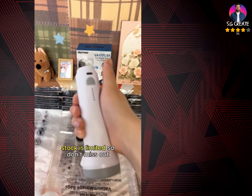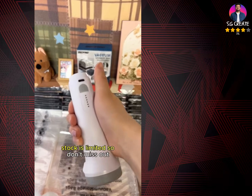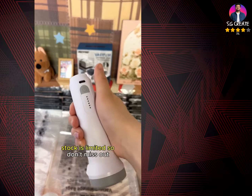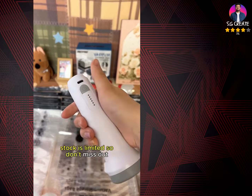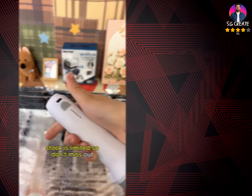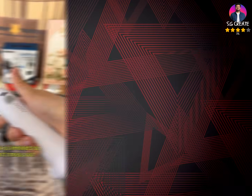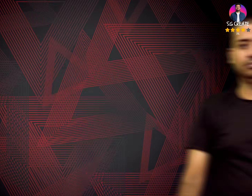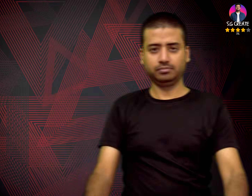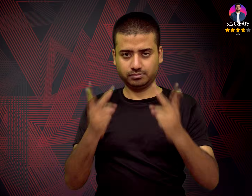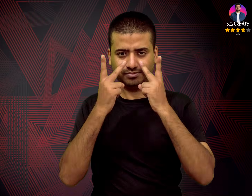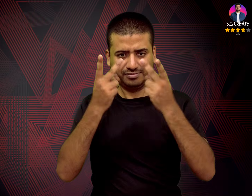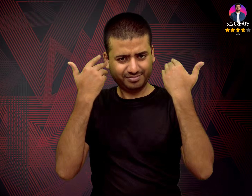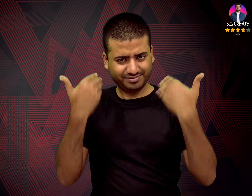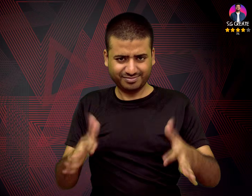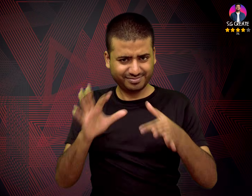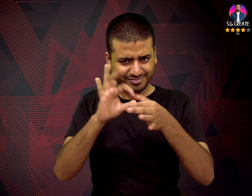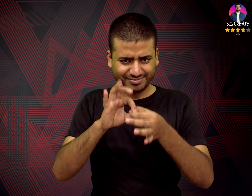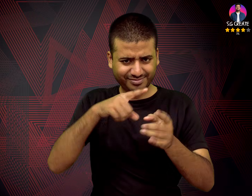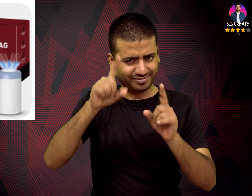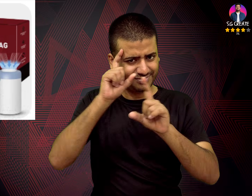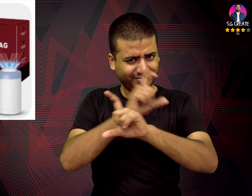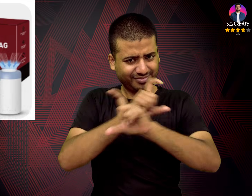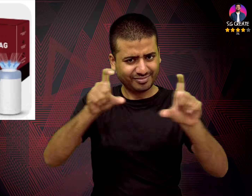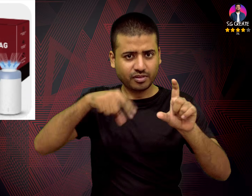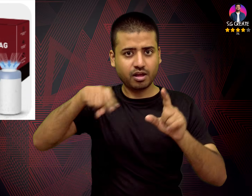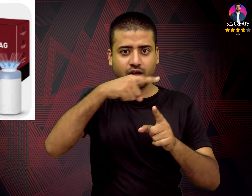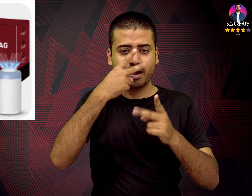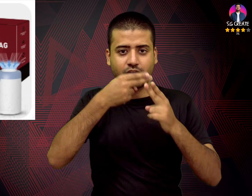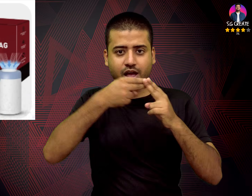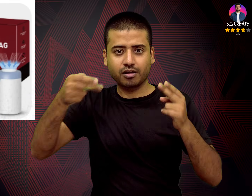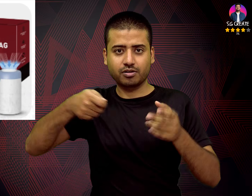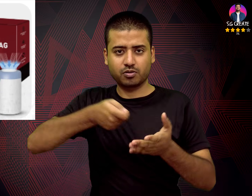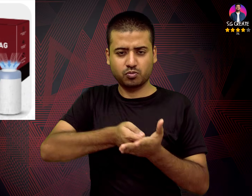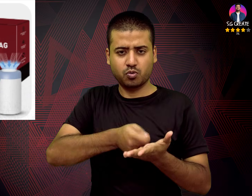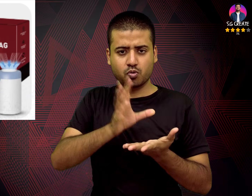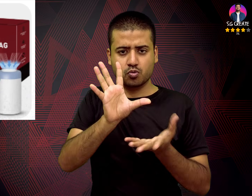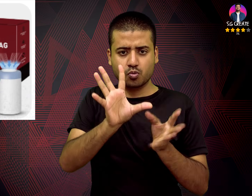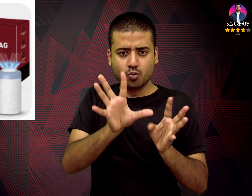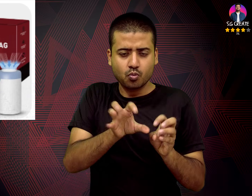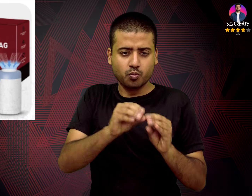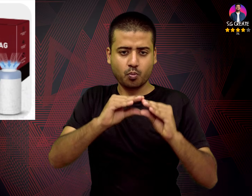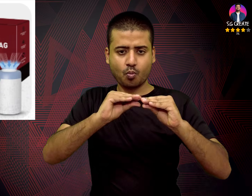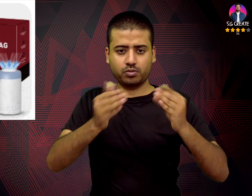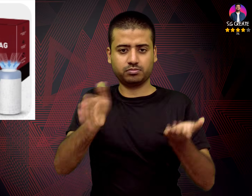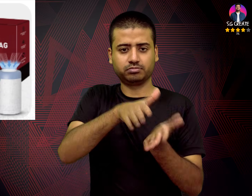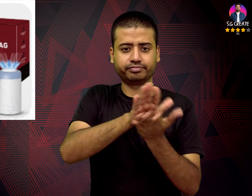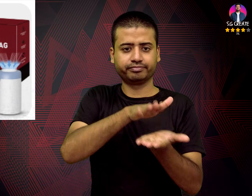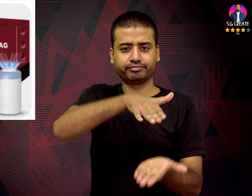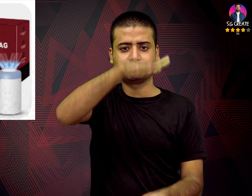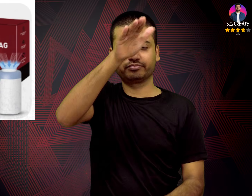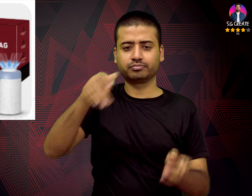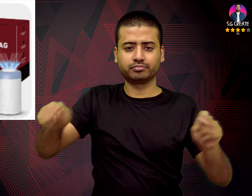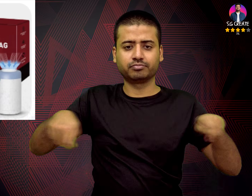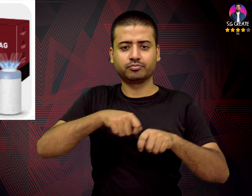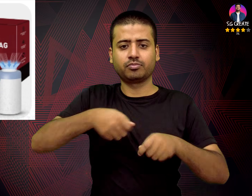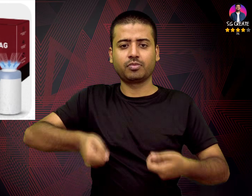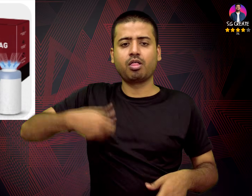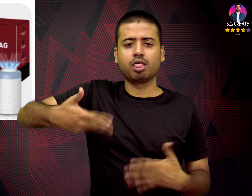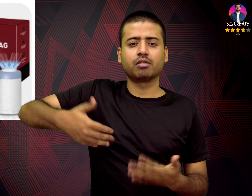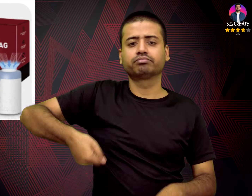limited, so also don't miss save out. money on checked baggage fees. Conclusion. The vacuum pump is more than just a gadget. It is an enabler